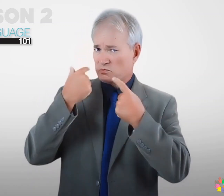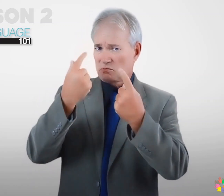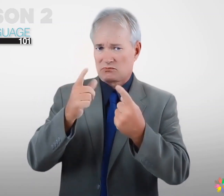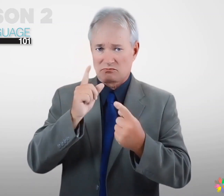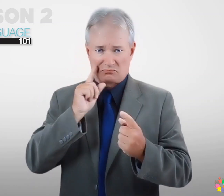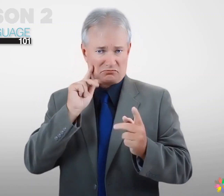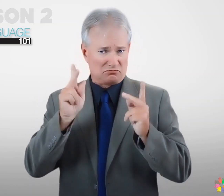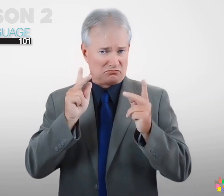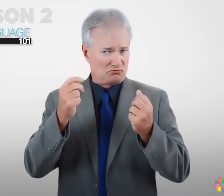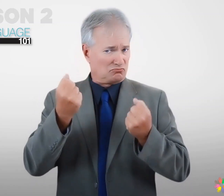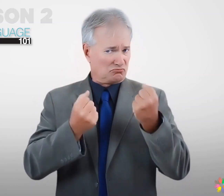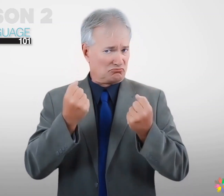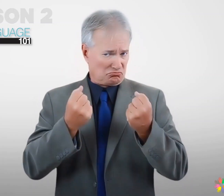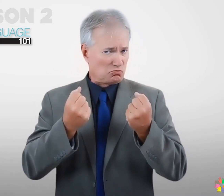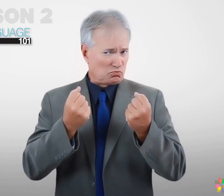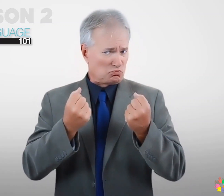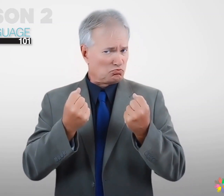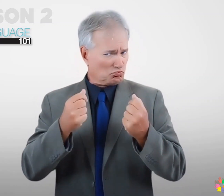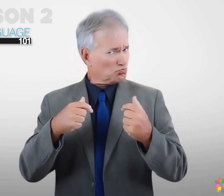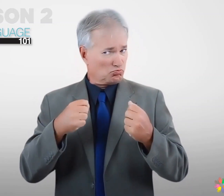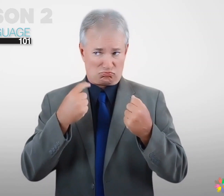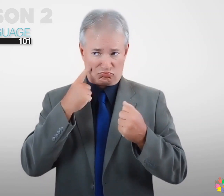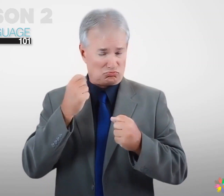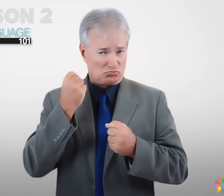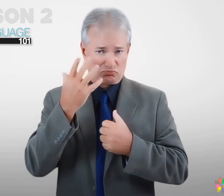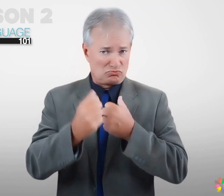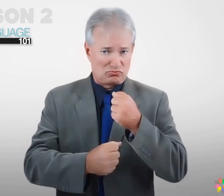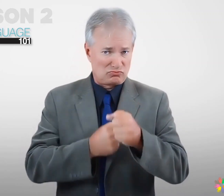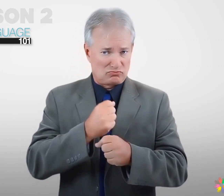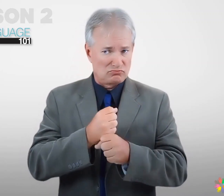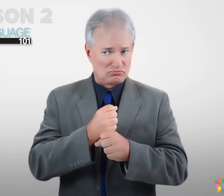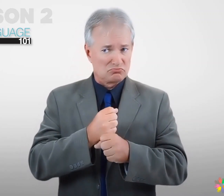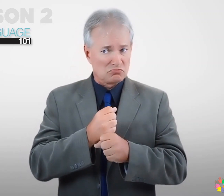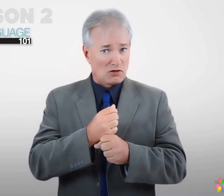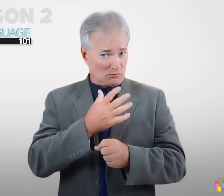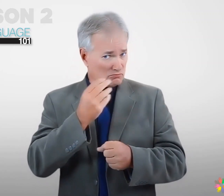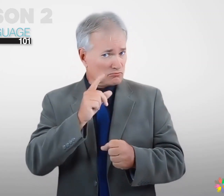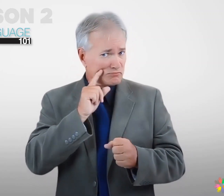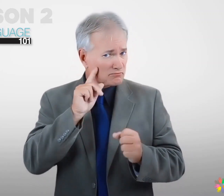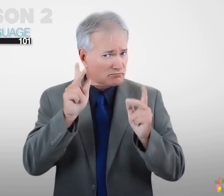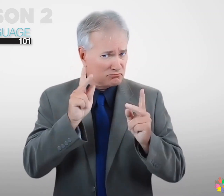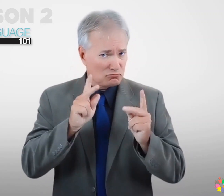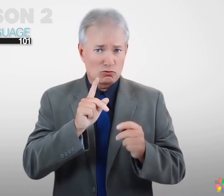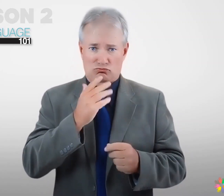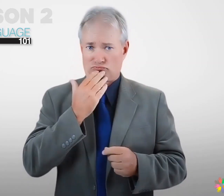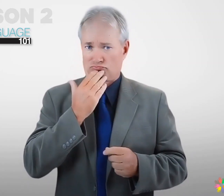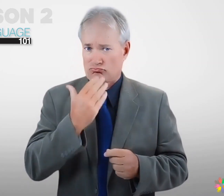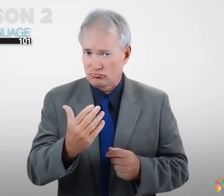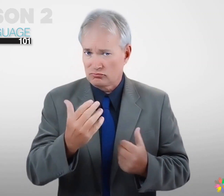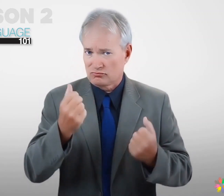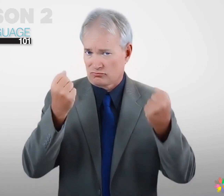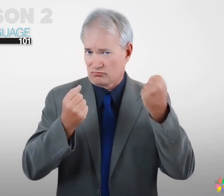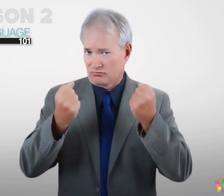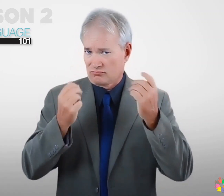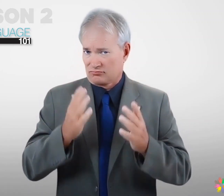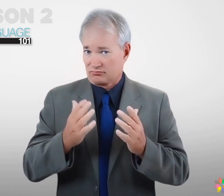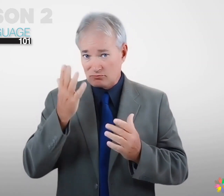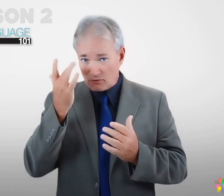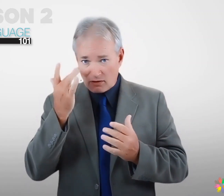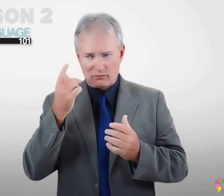And since the invention of the automobile, deaf people have been driving for many, many years. And in fact, I would say deaf people are very good drivers